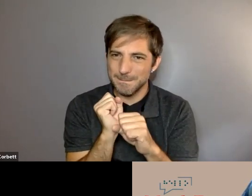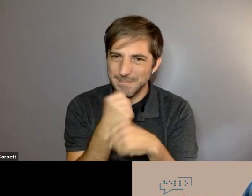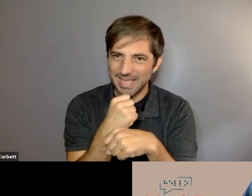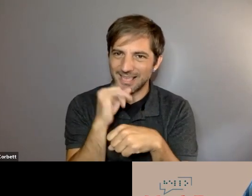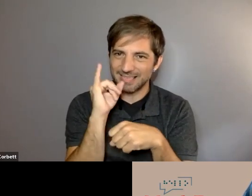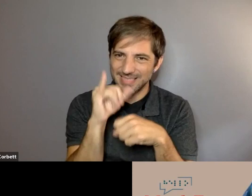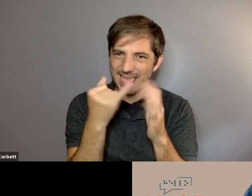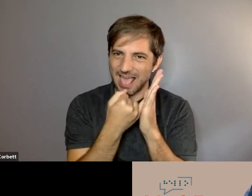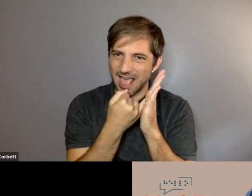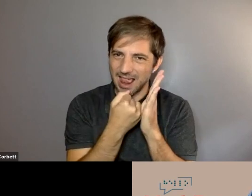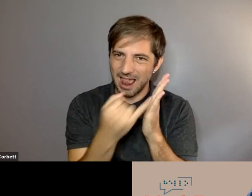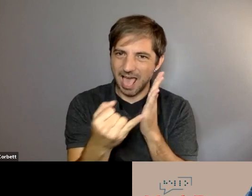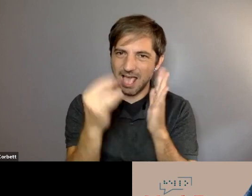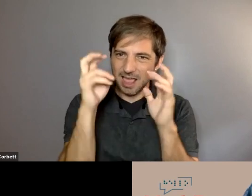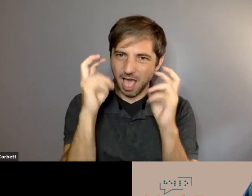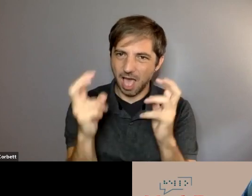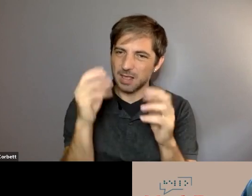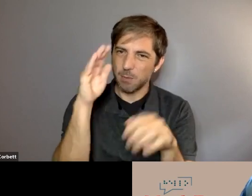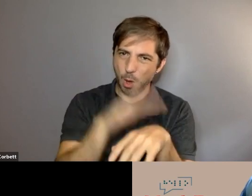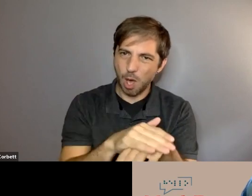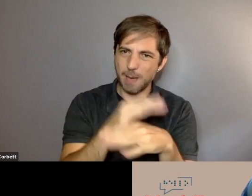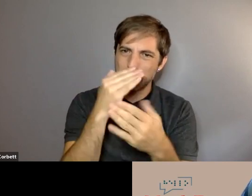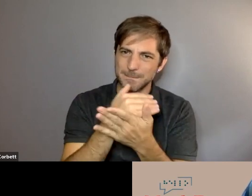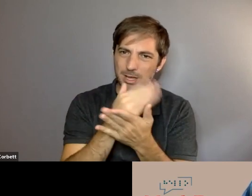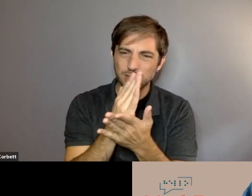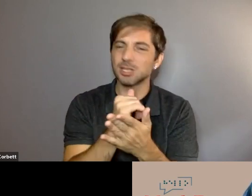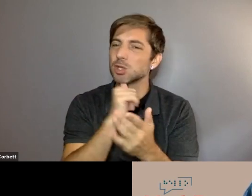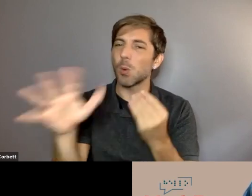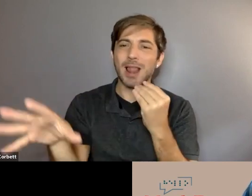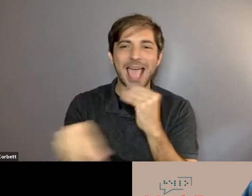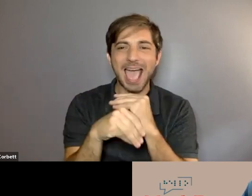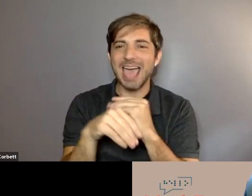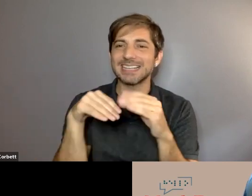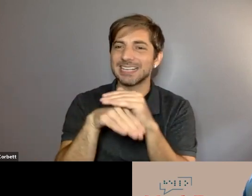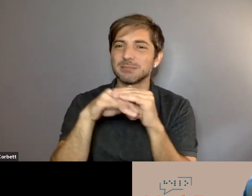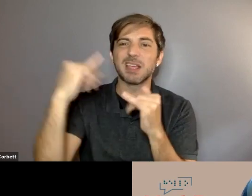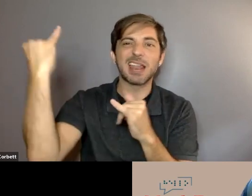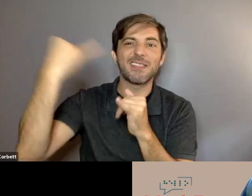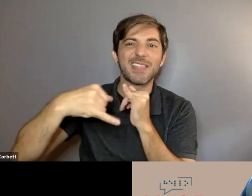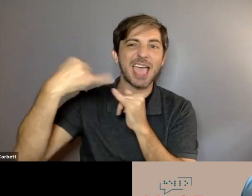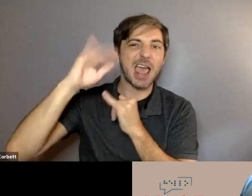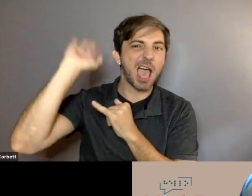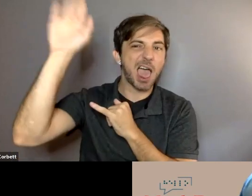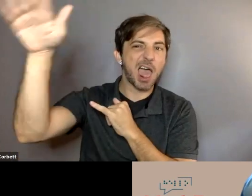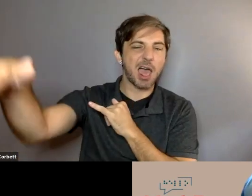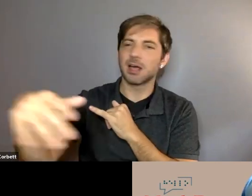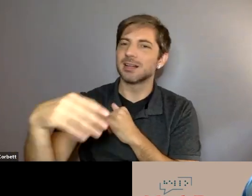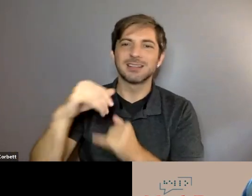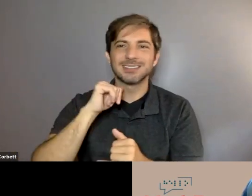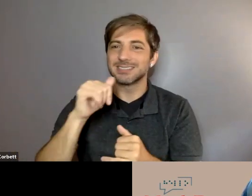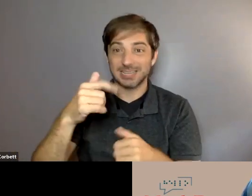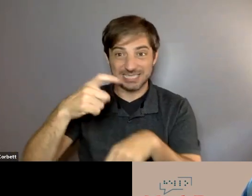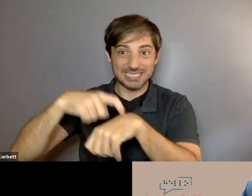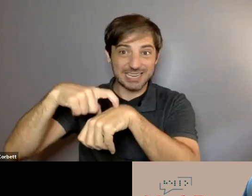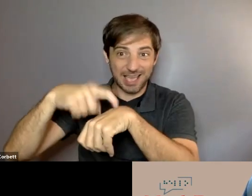budget. Things don't add accessibility at the end, not just because there's not time, there's not money.